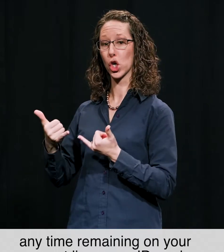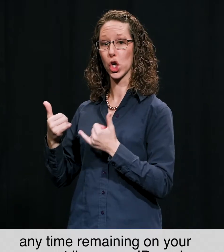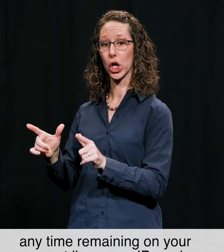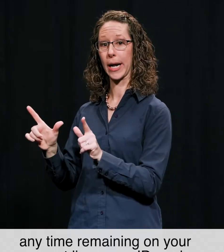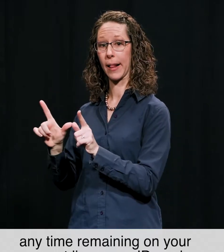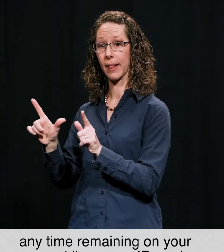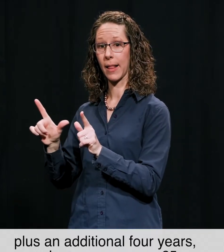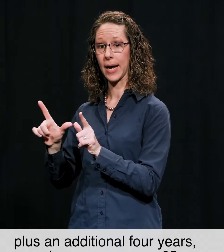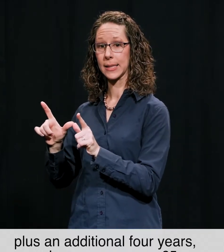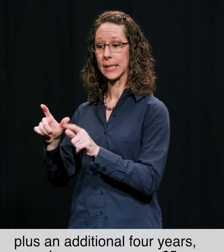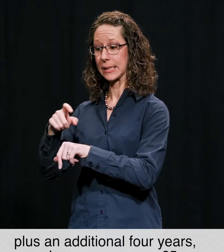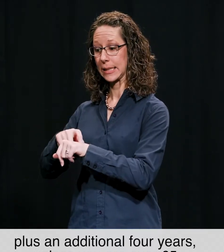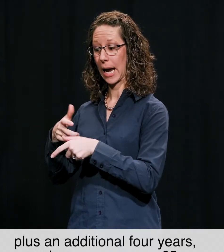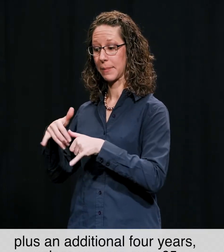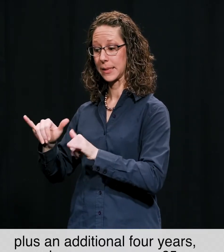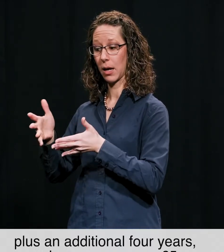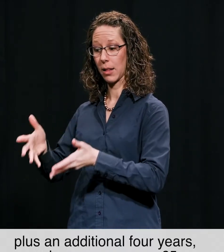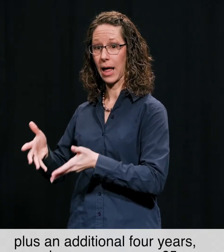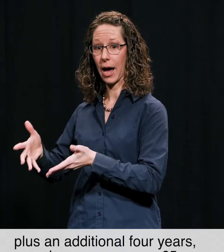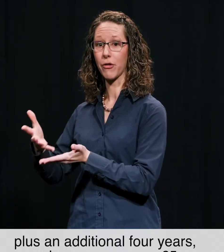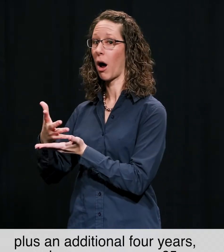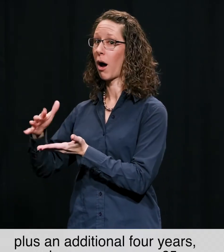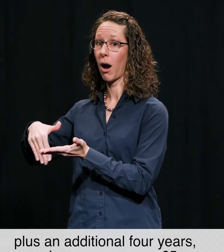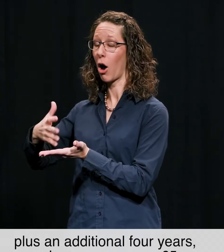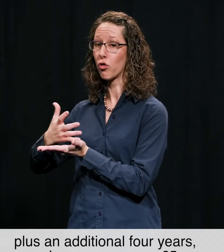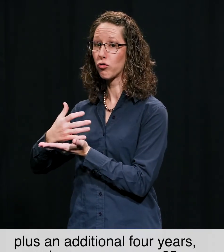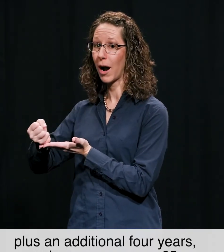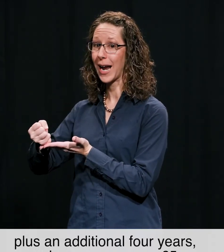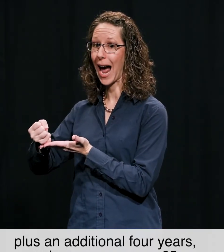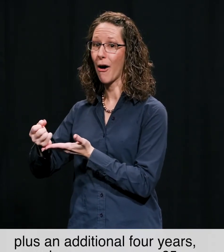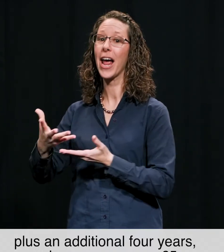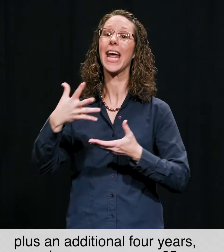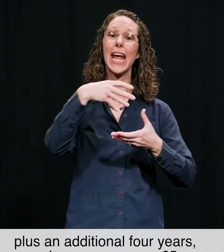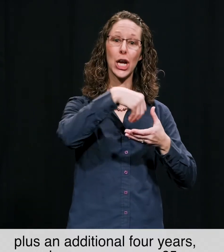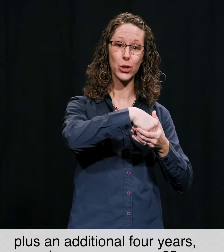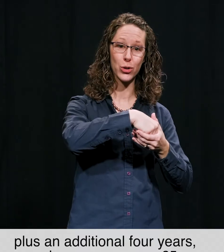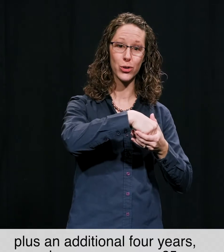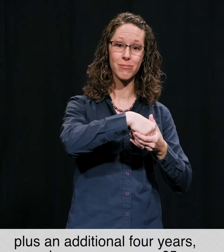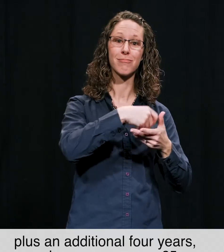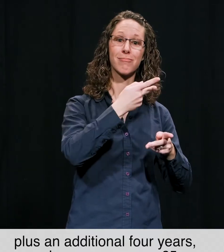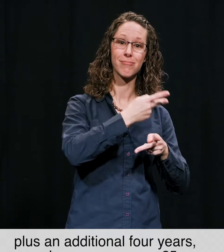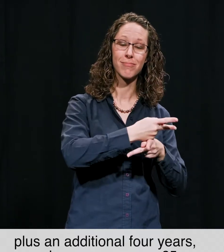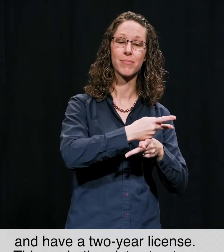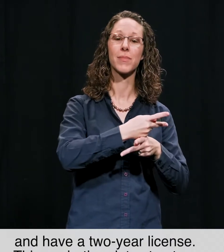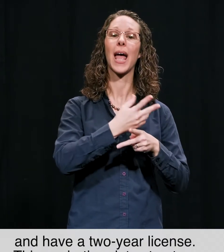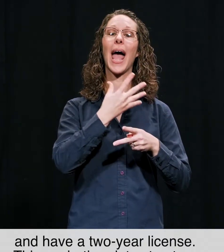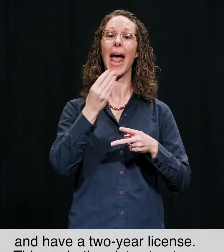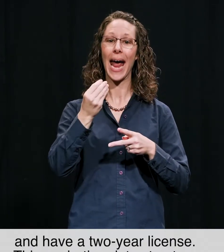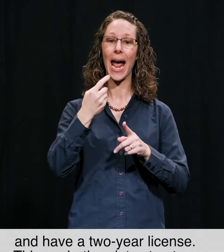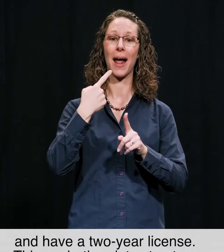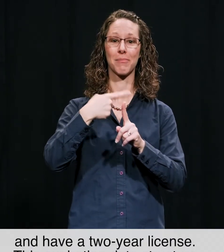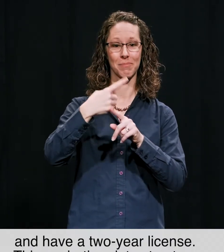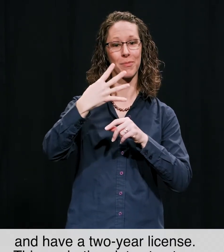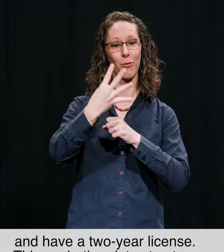card, plus an additional 4 years, unless you are over 65 and have a 2-year